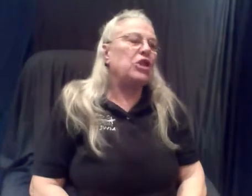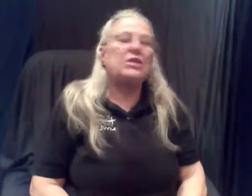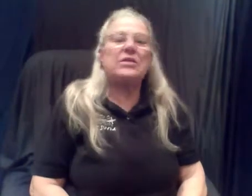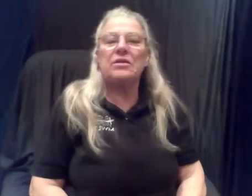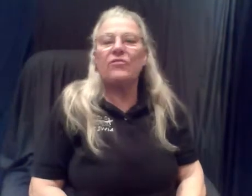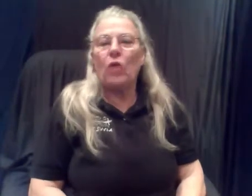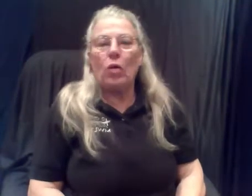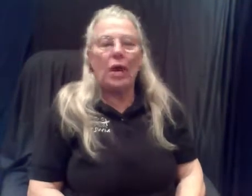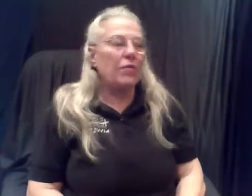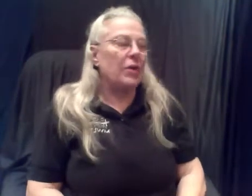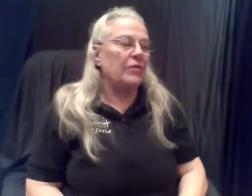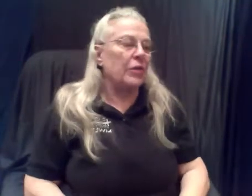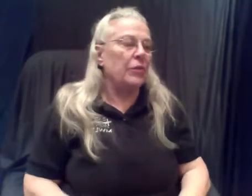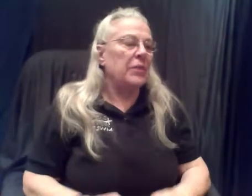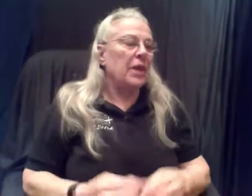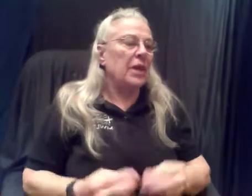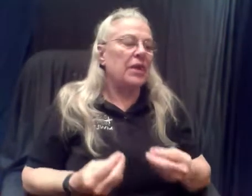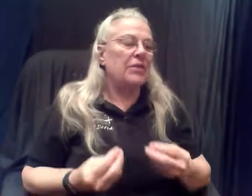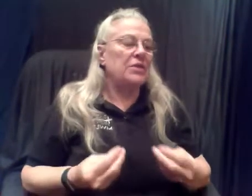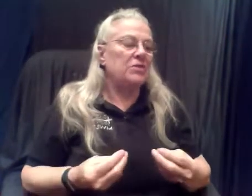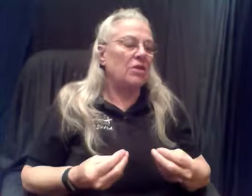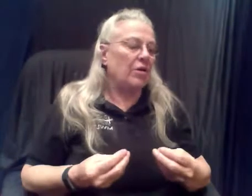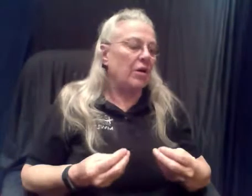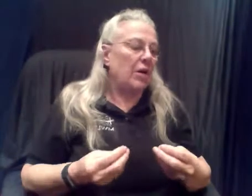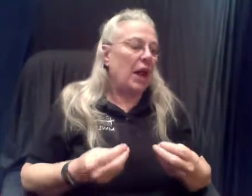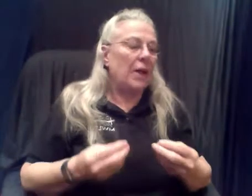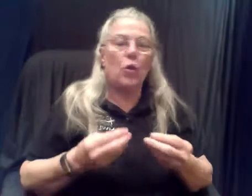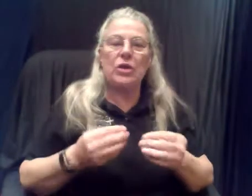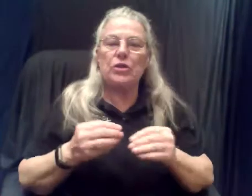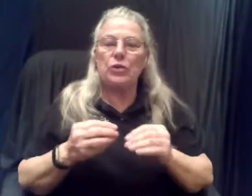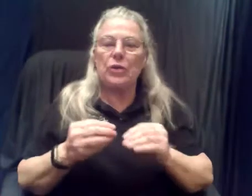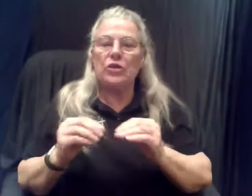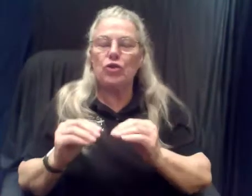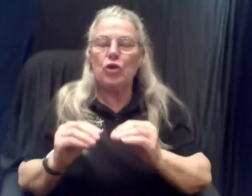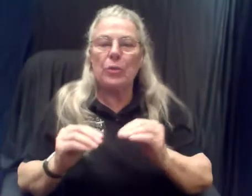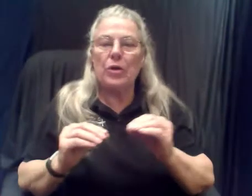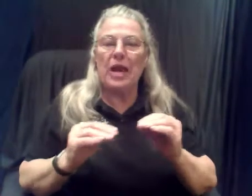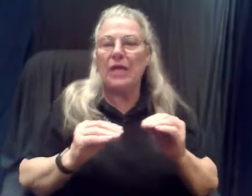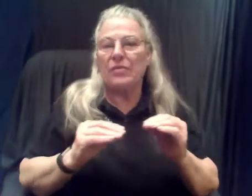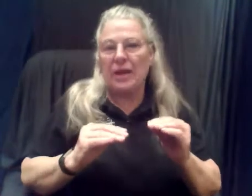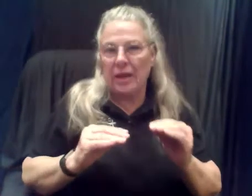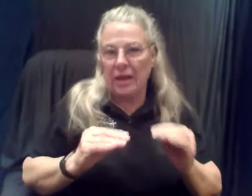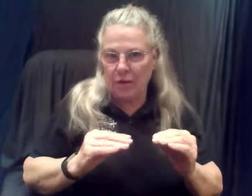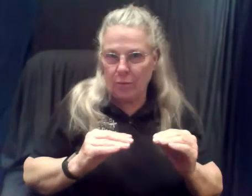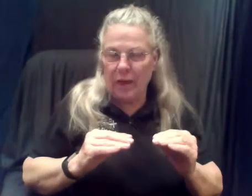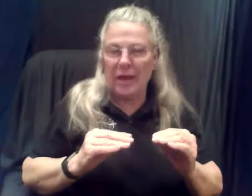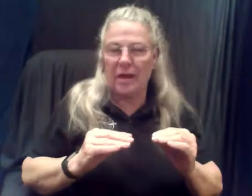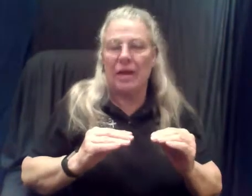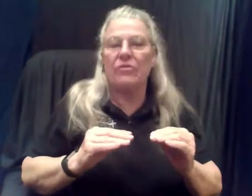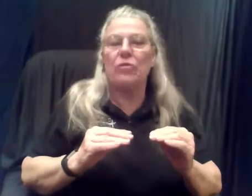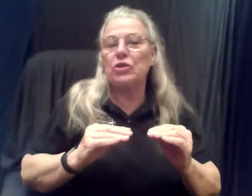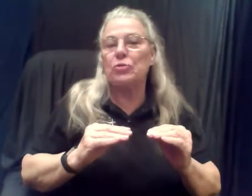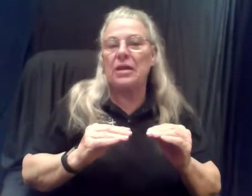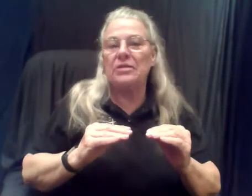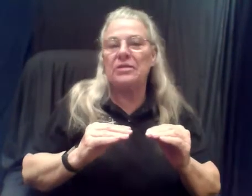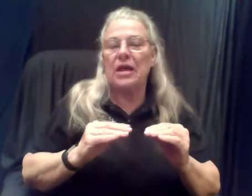Jesus, Flow Like a River. This song, I'm going to interpret it at the intermediate level, which means that